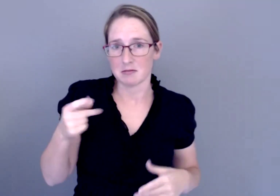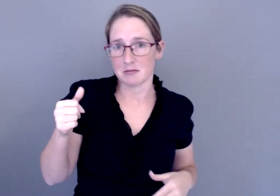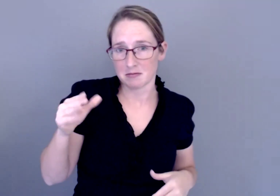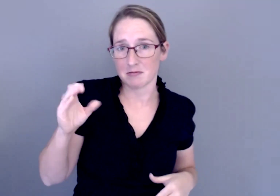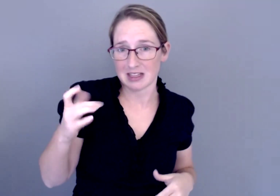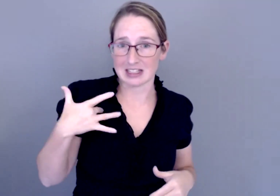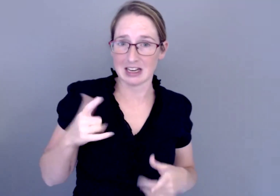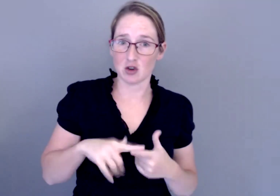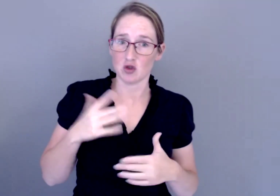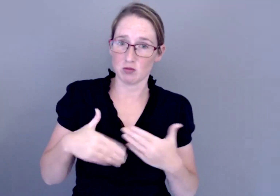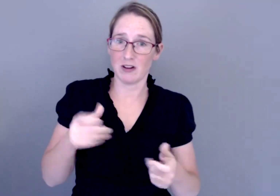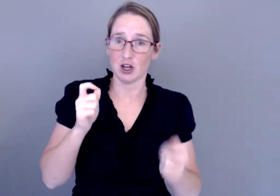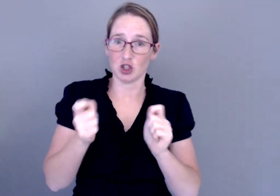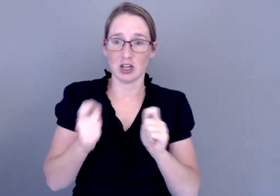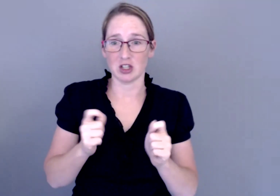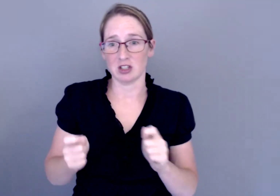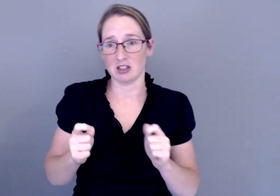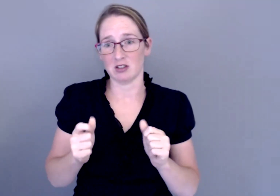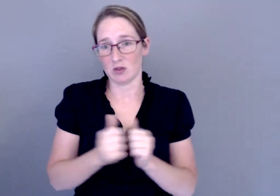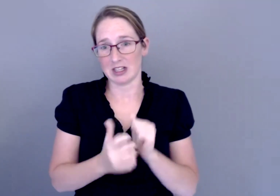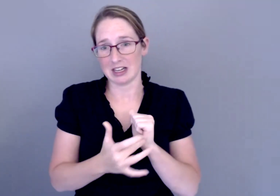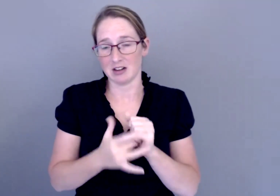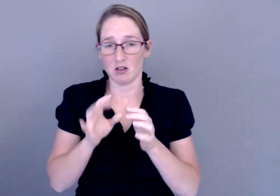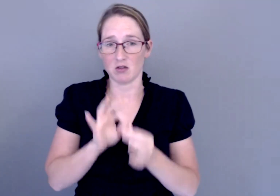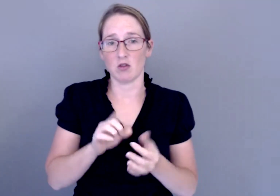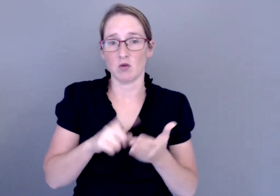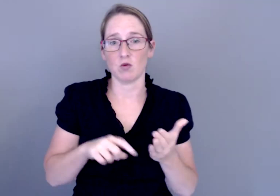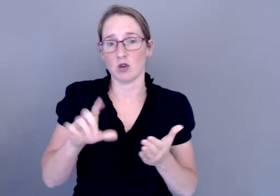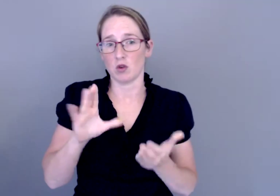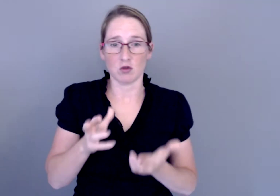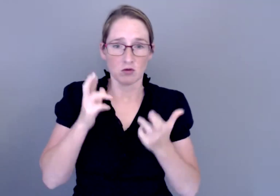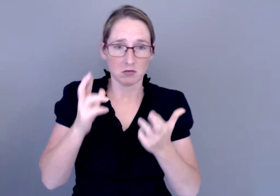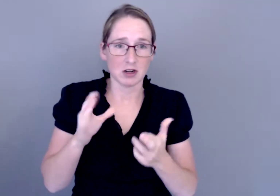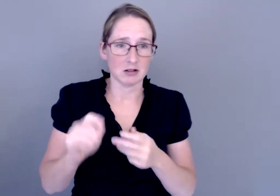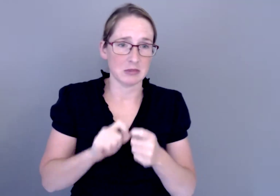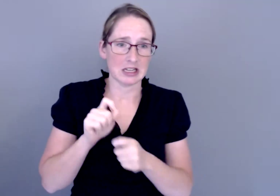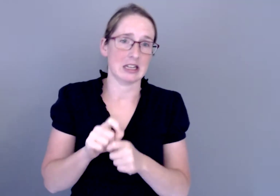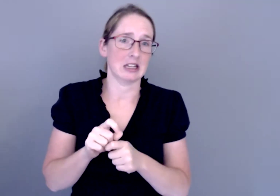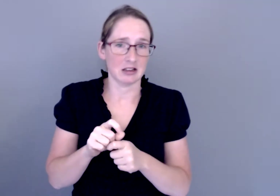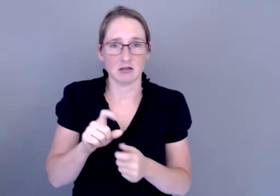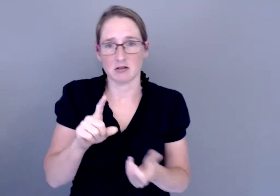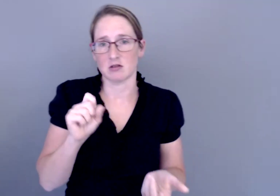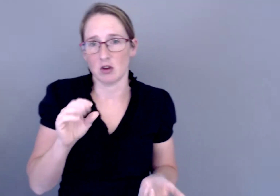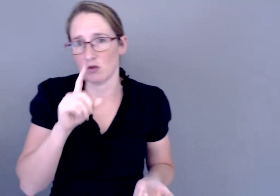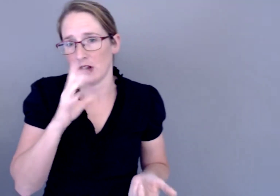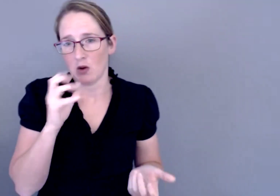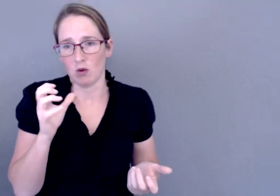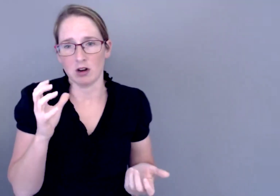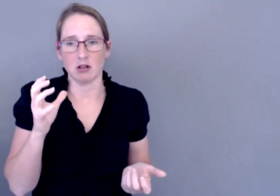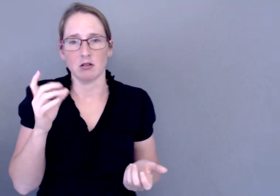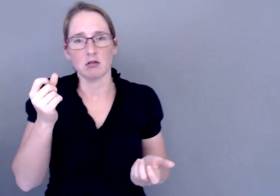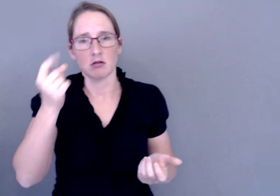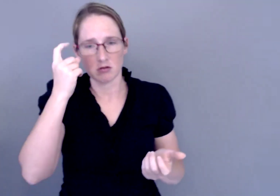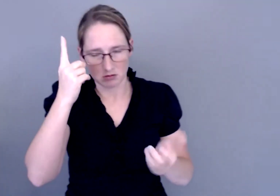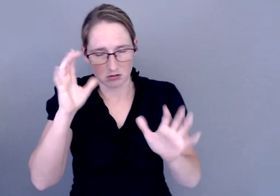tends to move in changing its technology around what you're recommending in particular. So I really do want to take that back and lift it